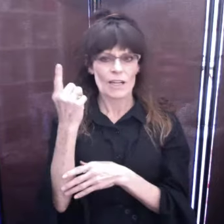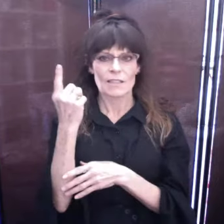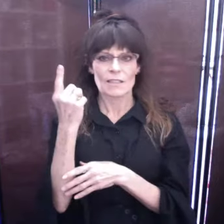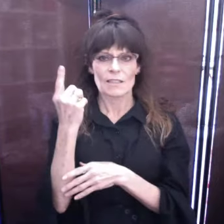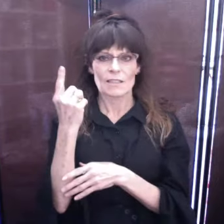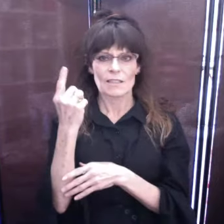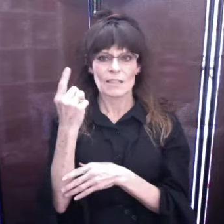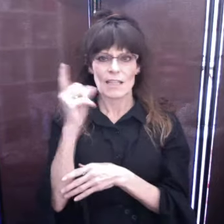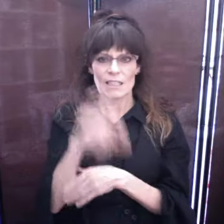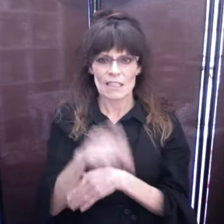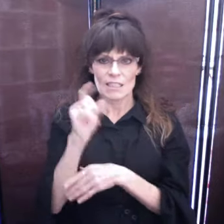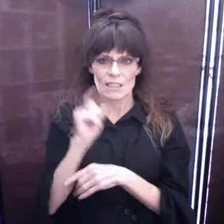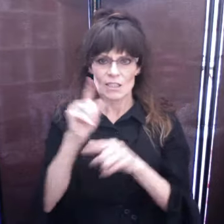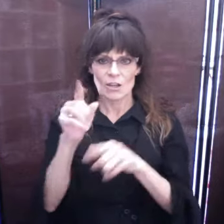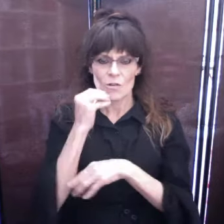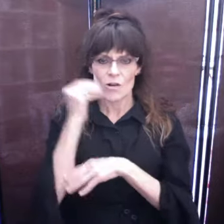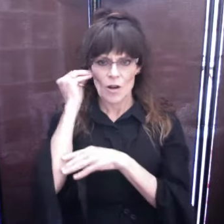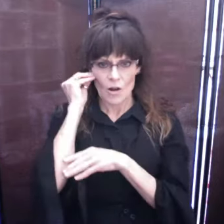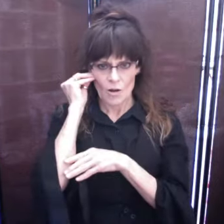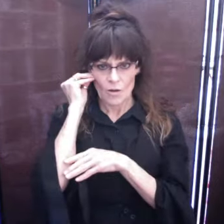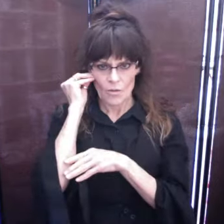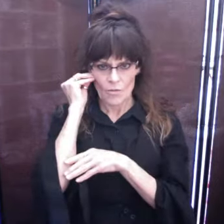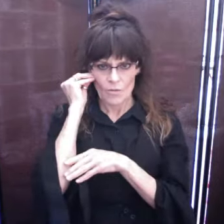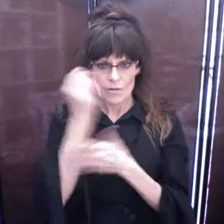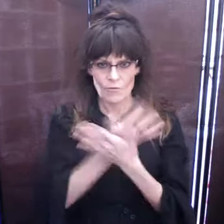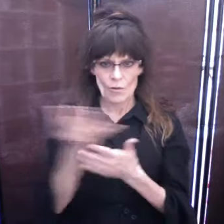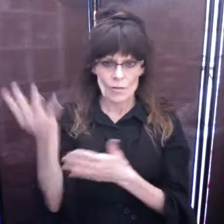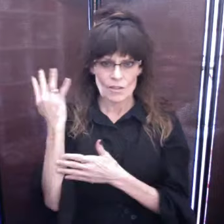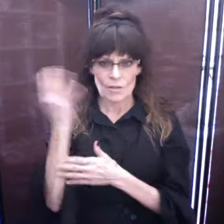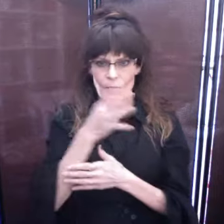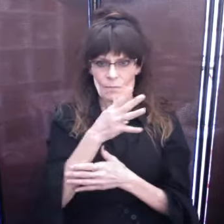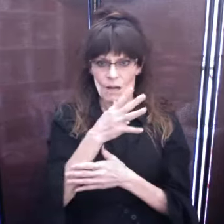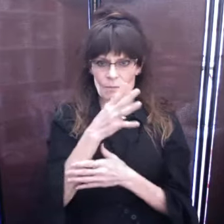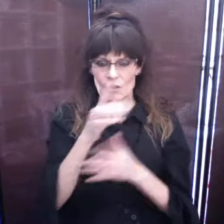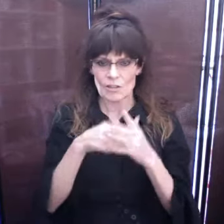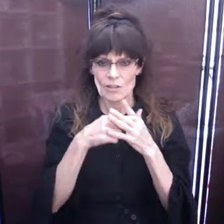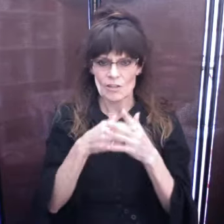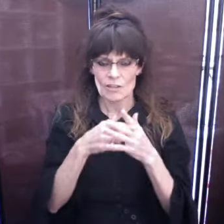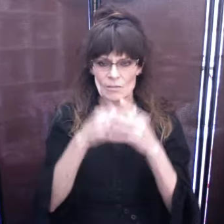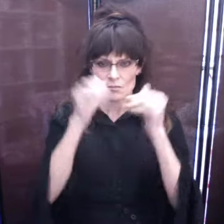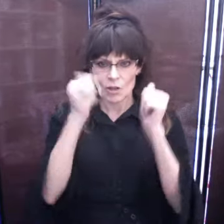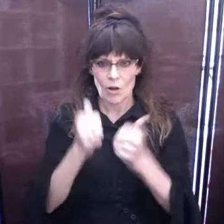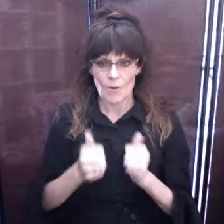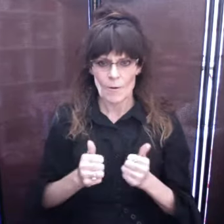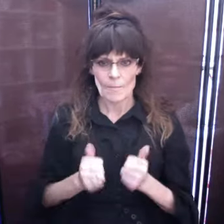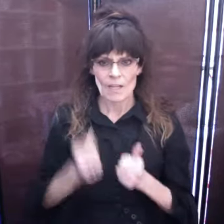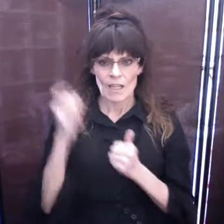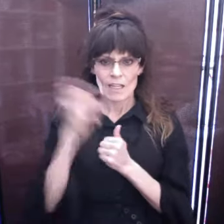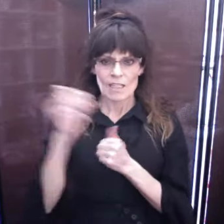to go home 4 weeks ago. My mom is starting to go, and I had to get her into assisted living, and I had